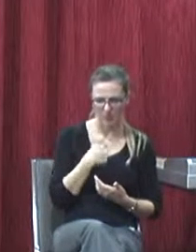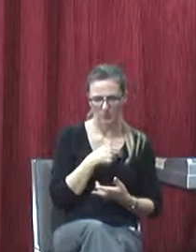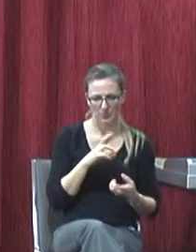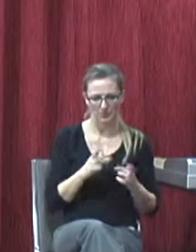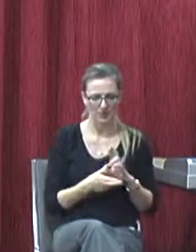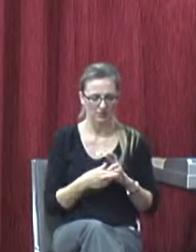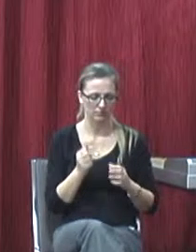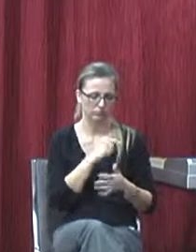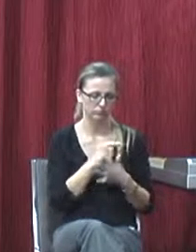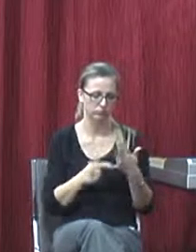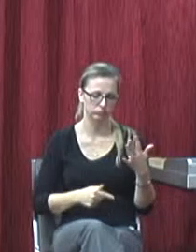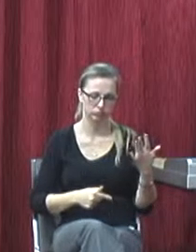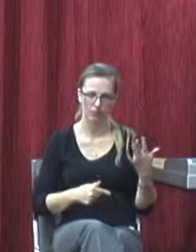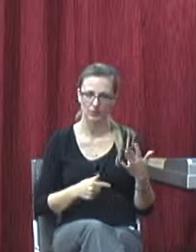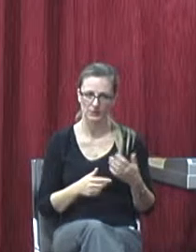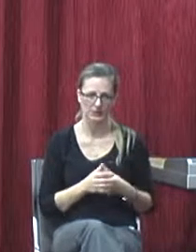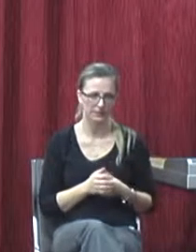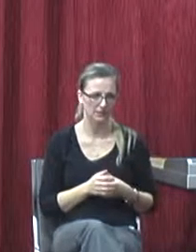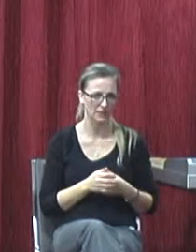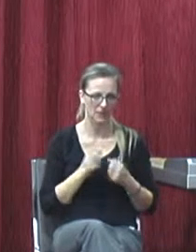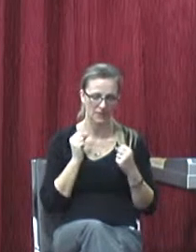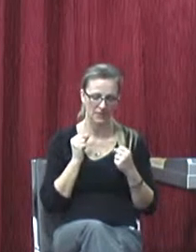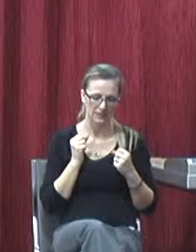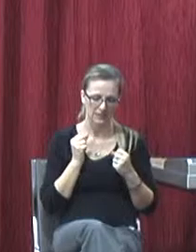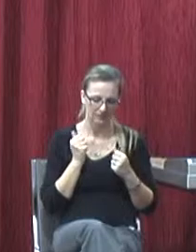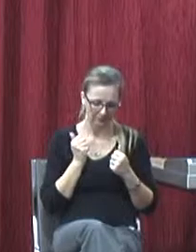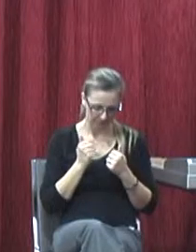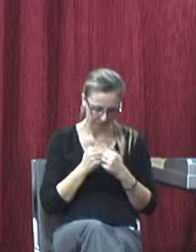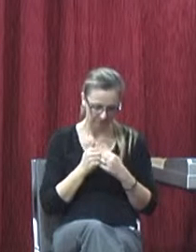of these things, God, and any times we've fallen into them.